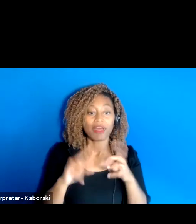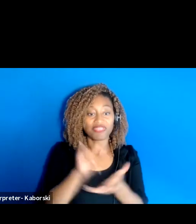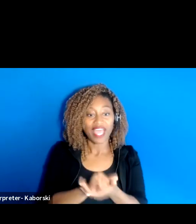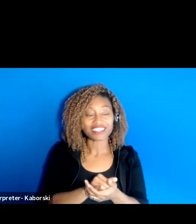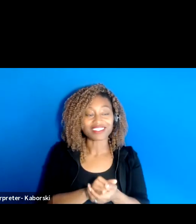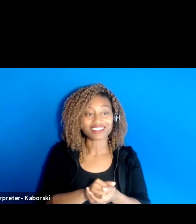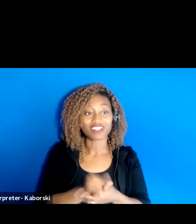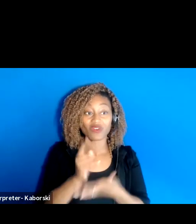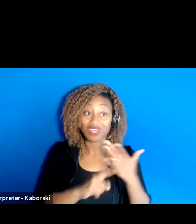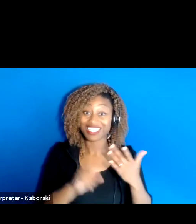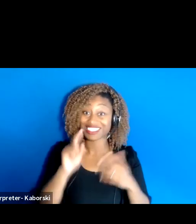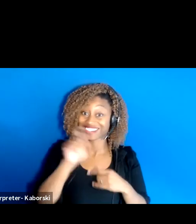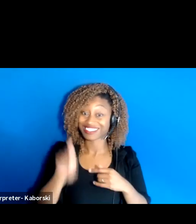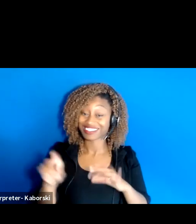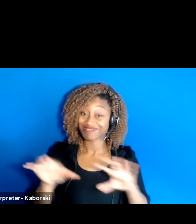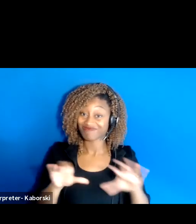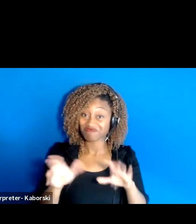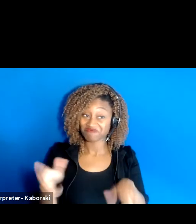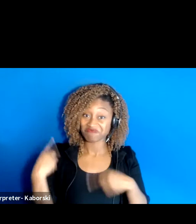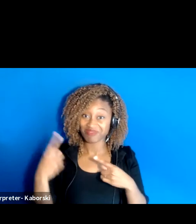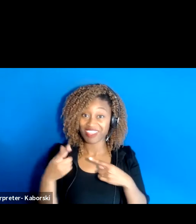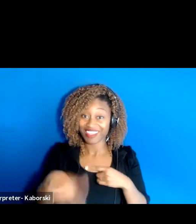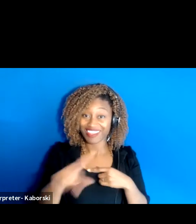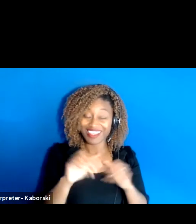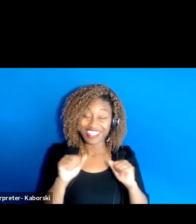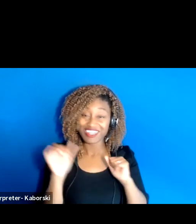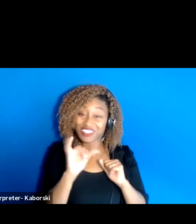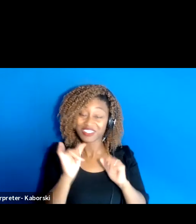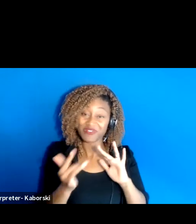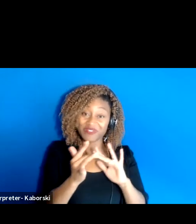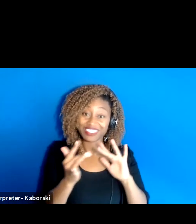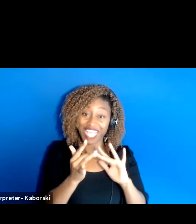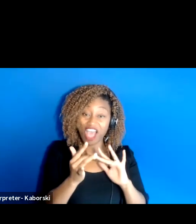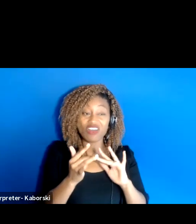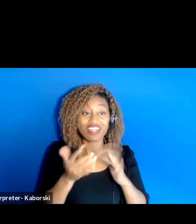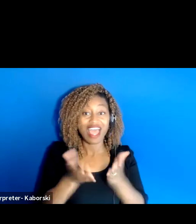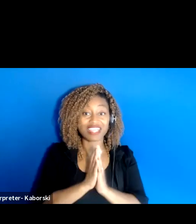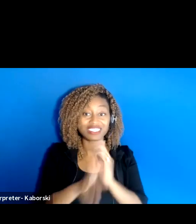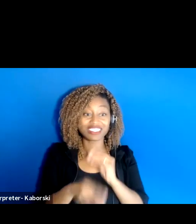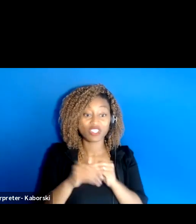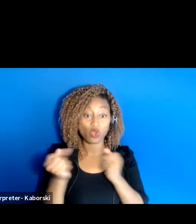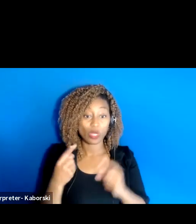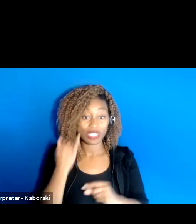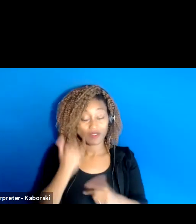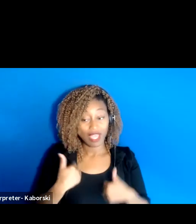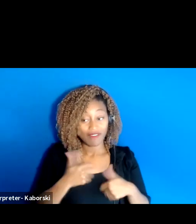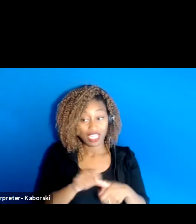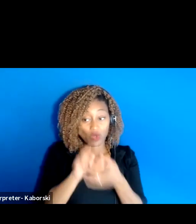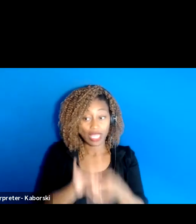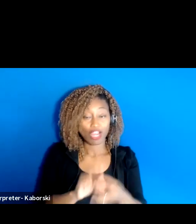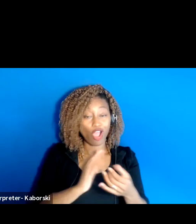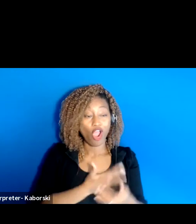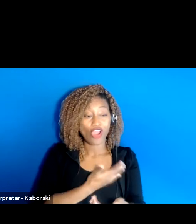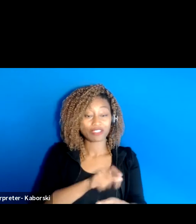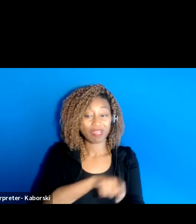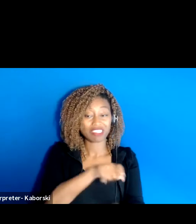And you guys can also always reach out and ask additional questions if you have them about our specific